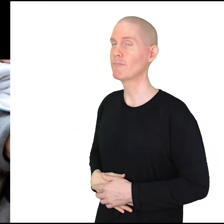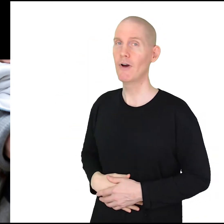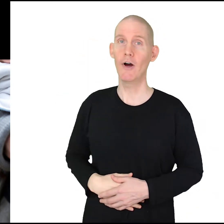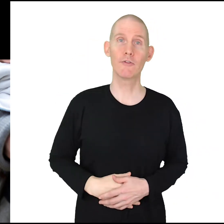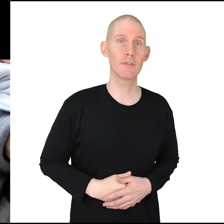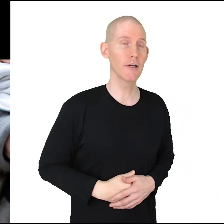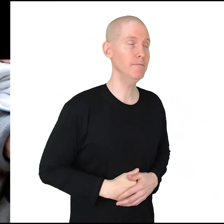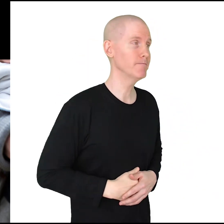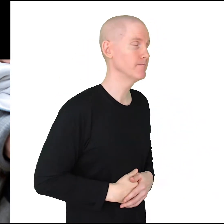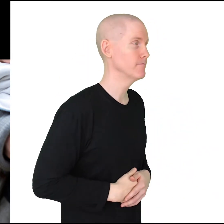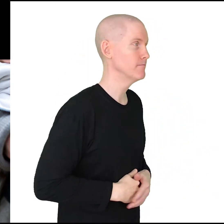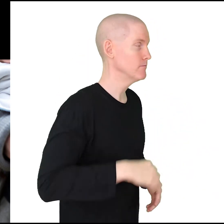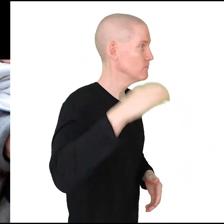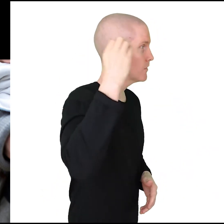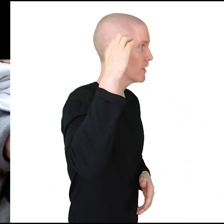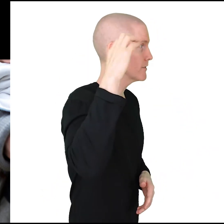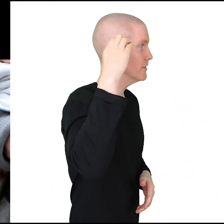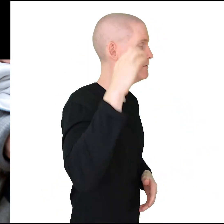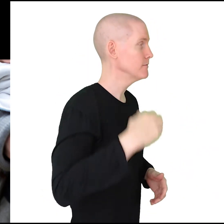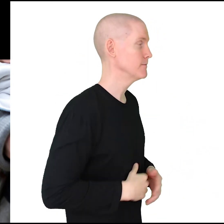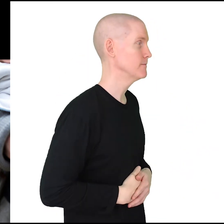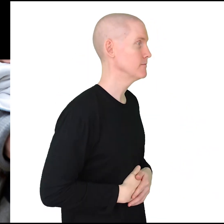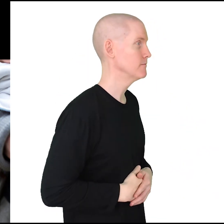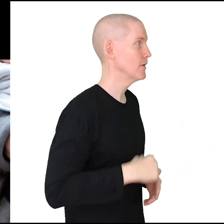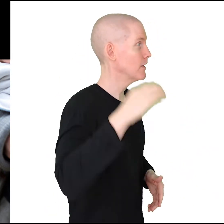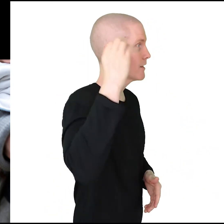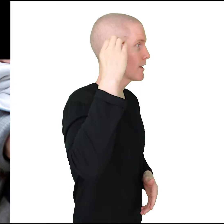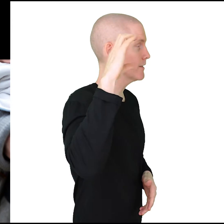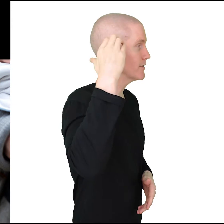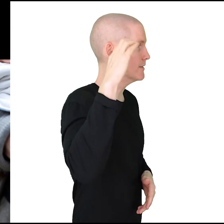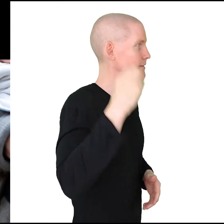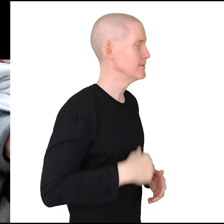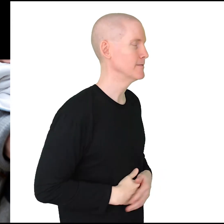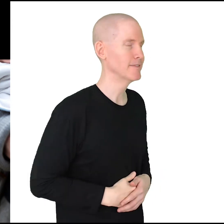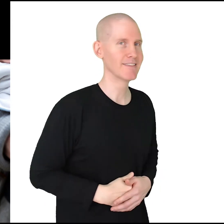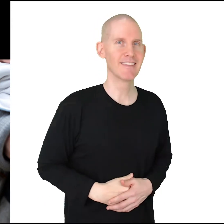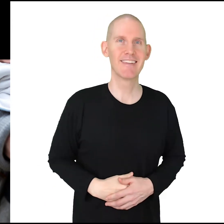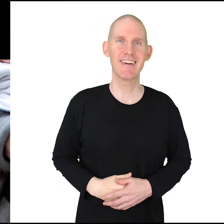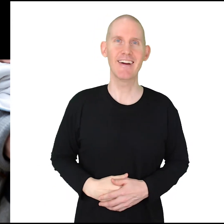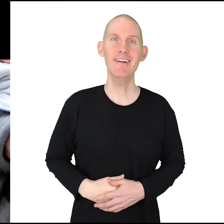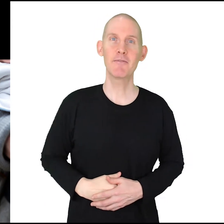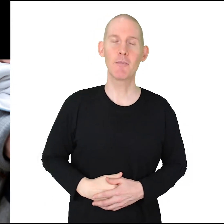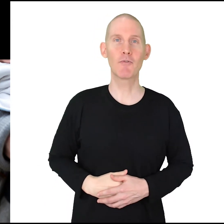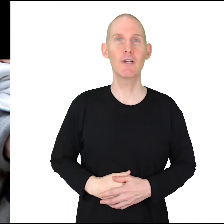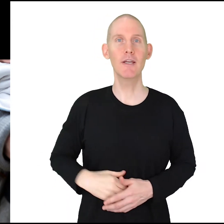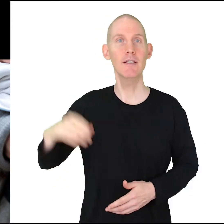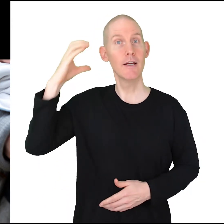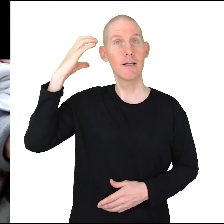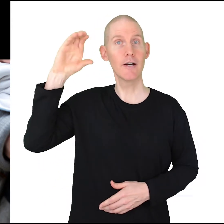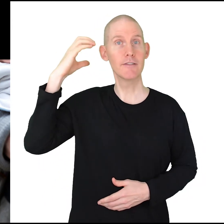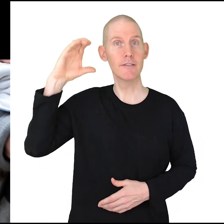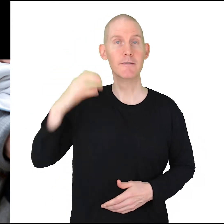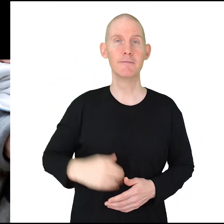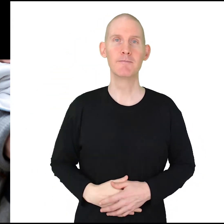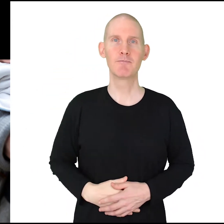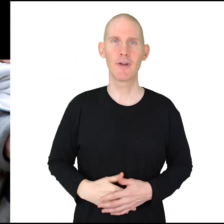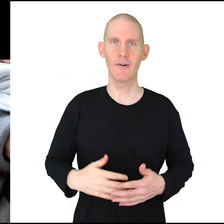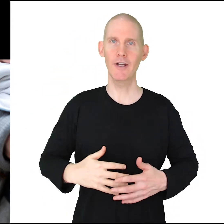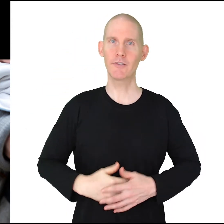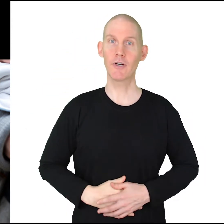Other side. Cousin. Cousin. From the front again, cousin. All right, starting from the